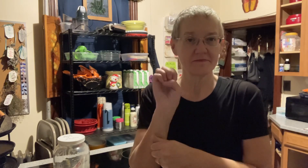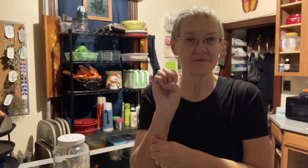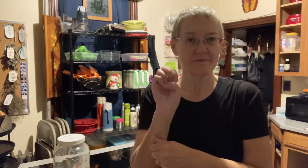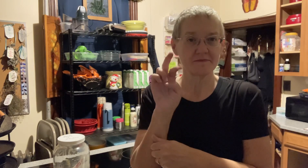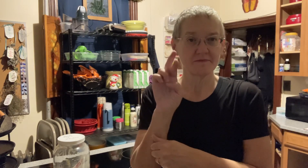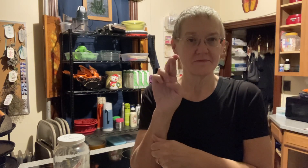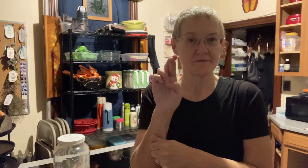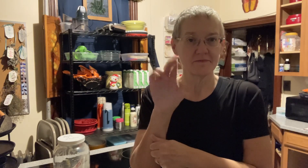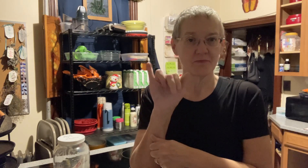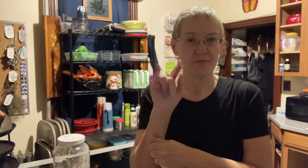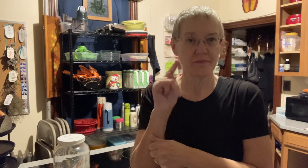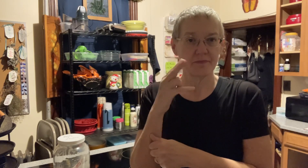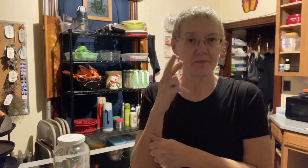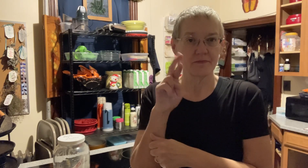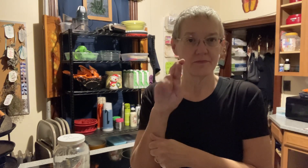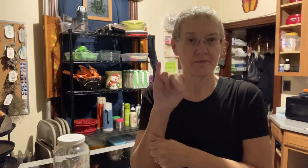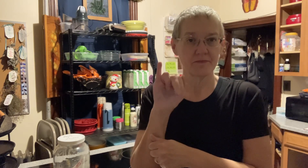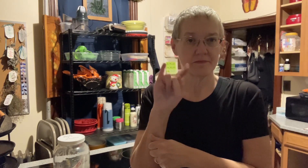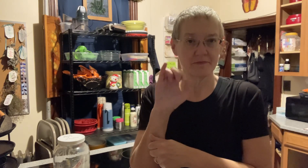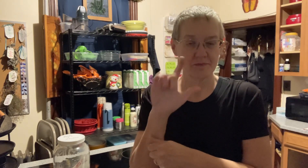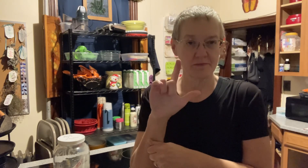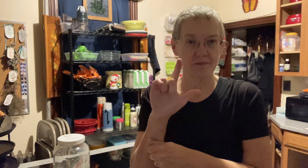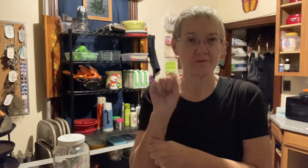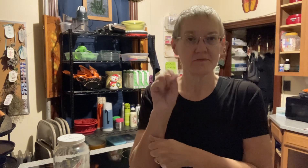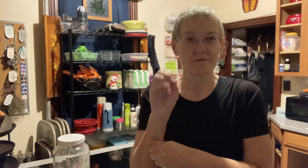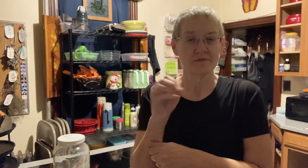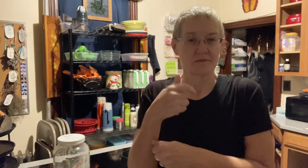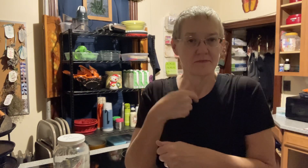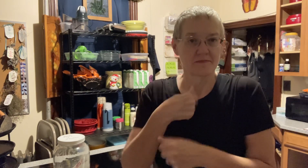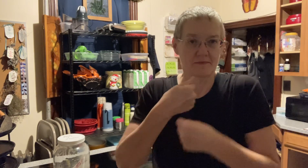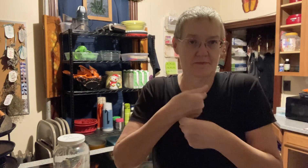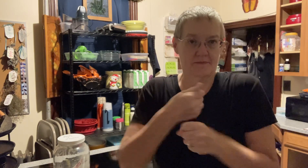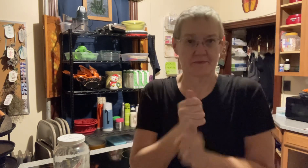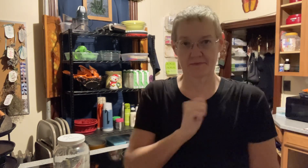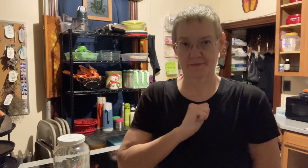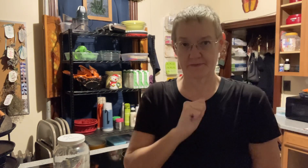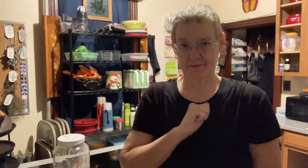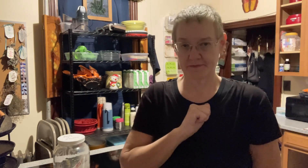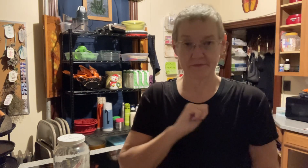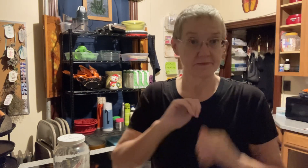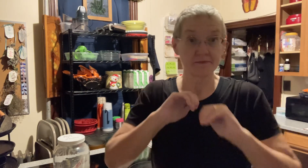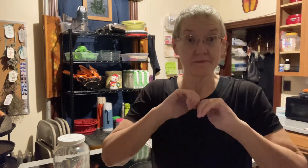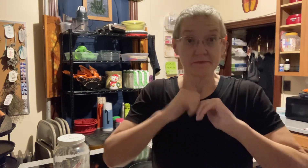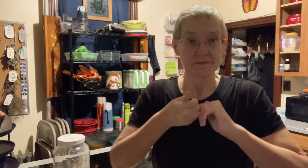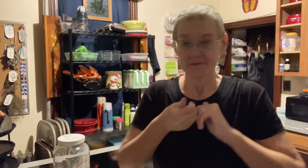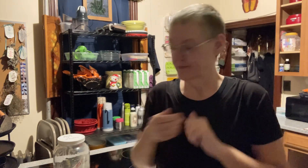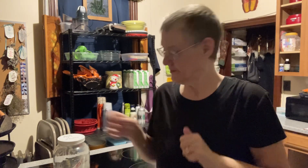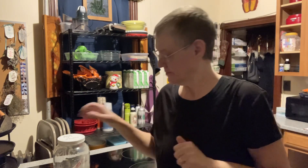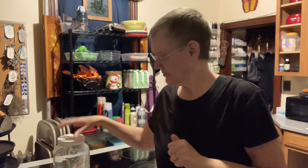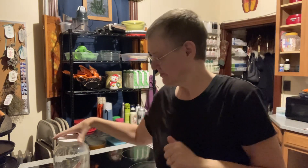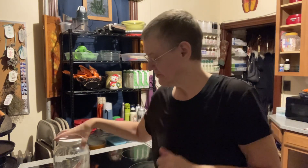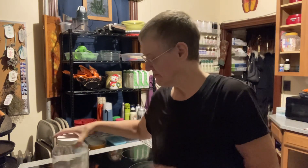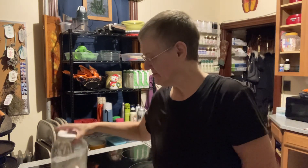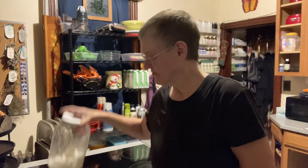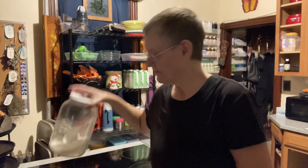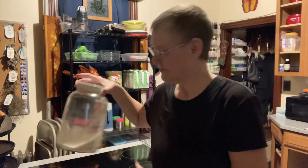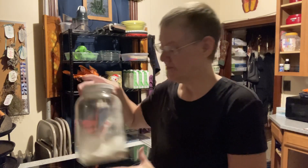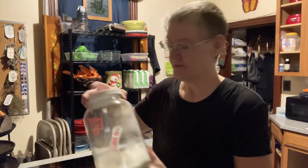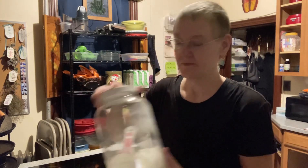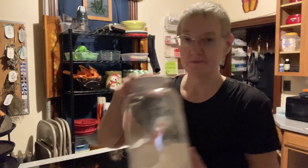and I are trying to avoid erythritol, so I decided to make my own. I